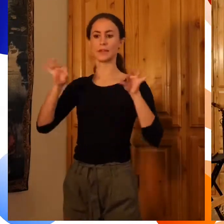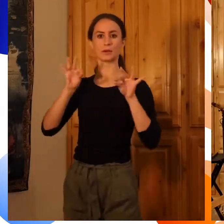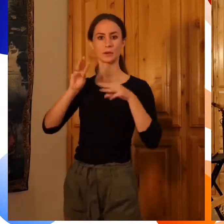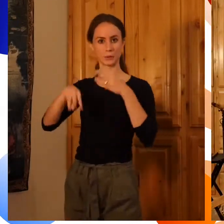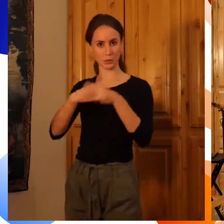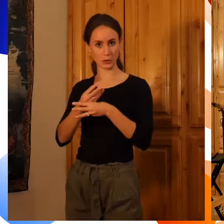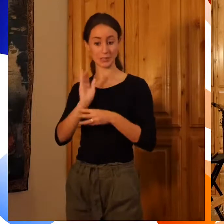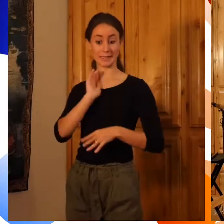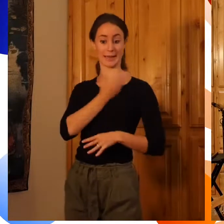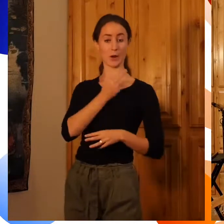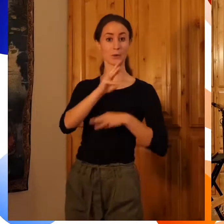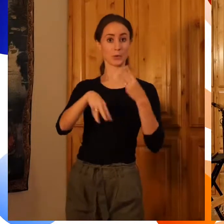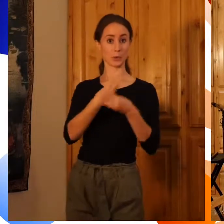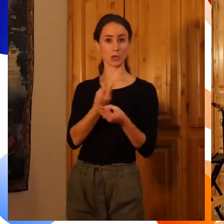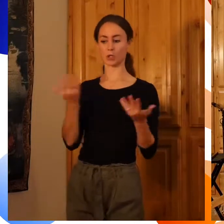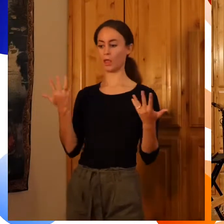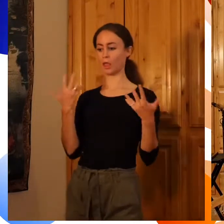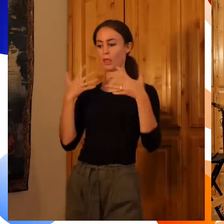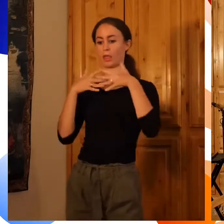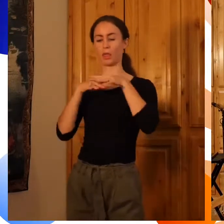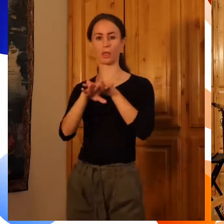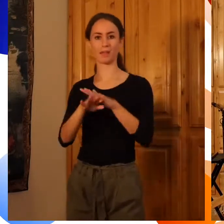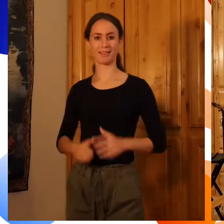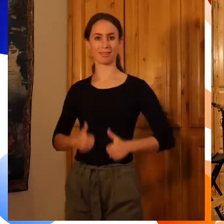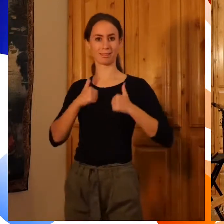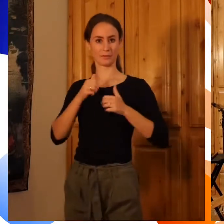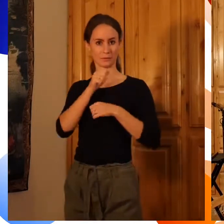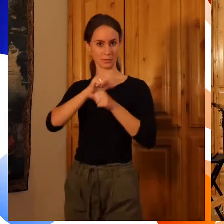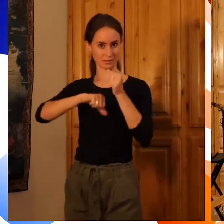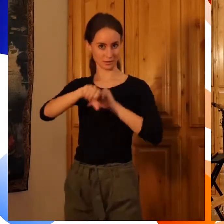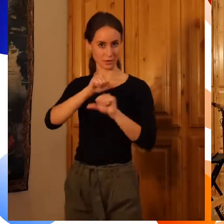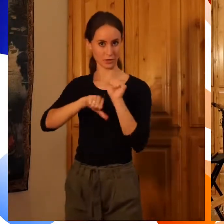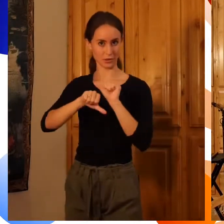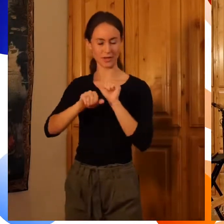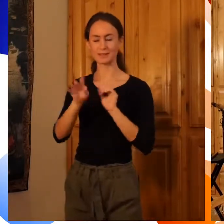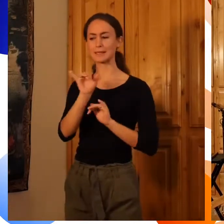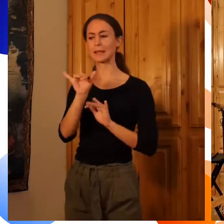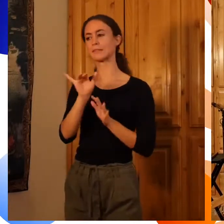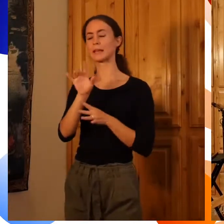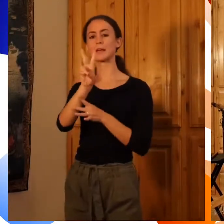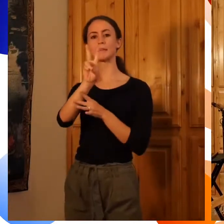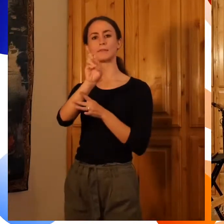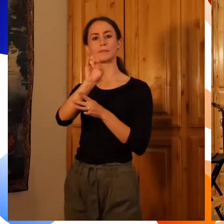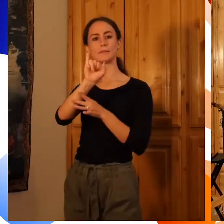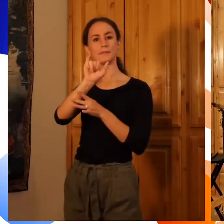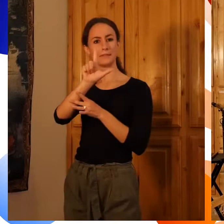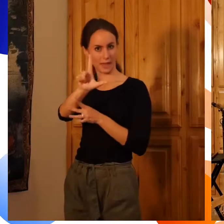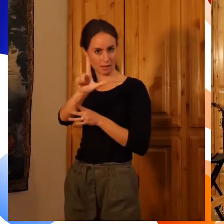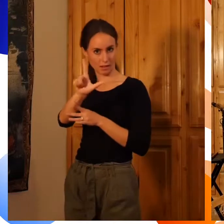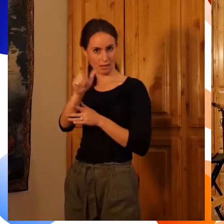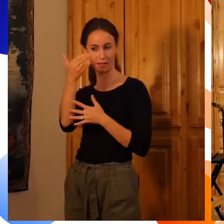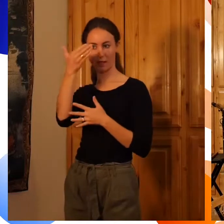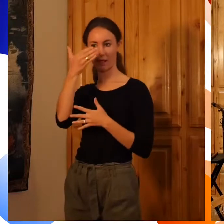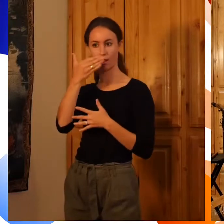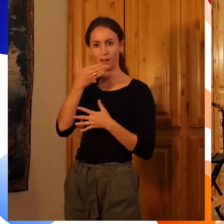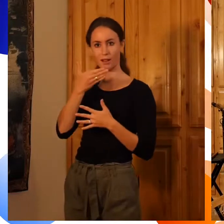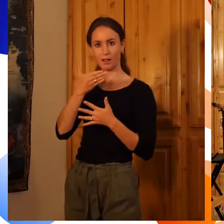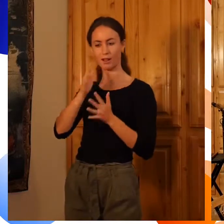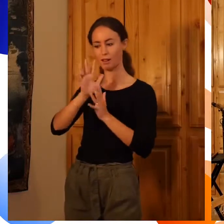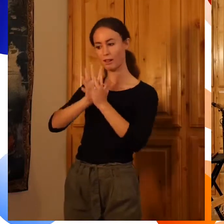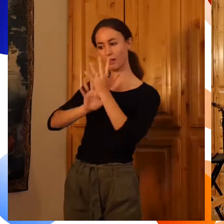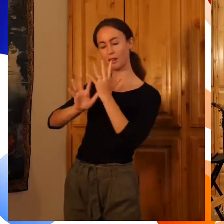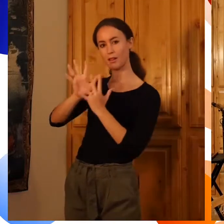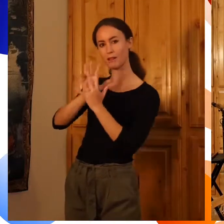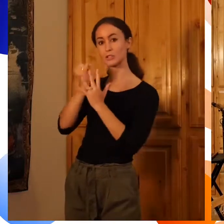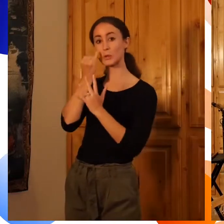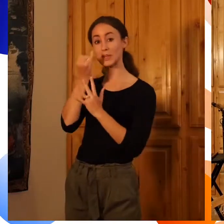like a perception veil. Yes. And if you can perceive through that veil, you can see into the other world that is really all around